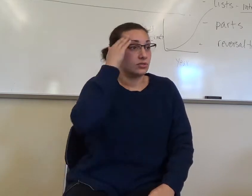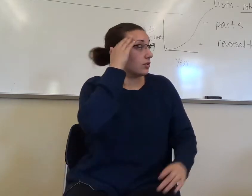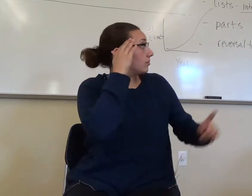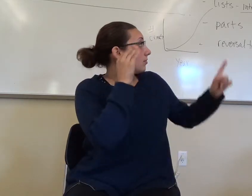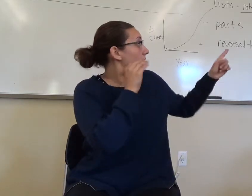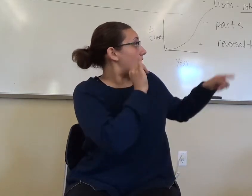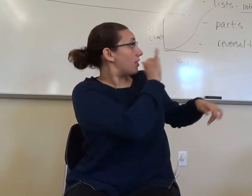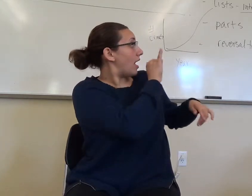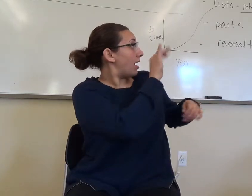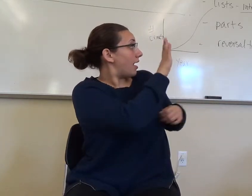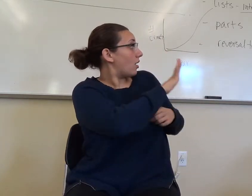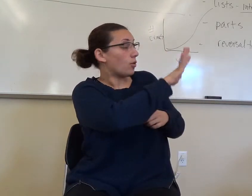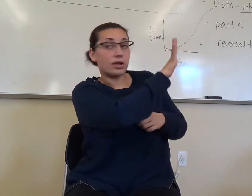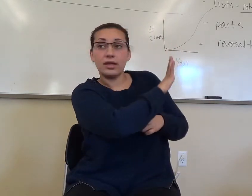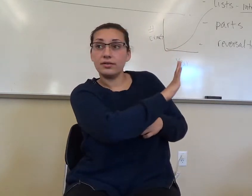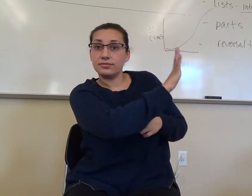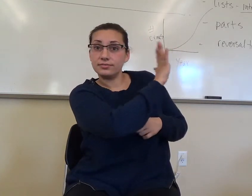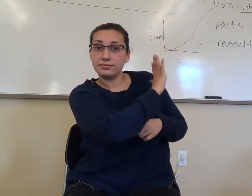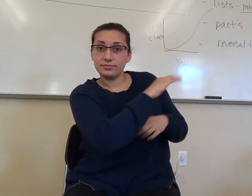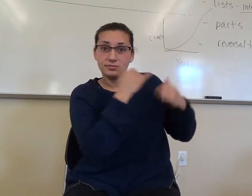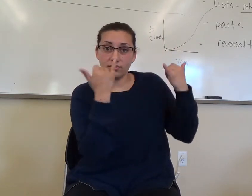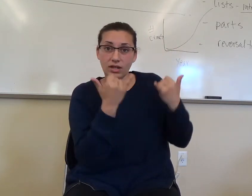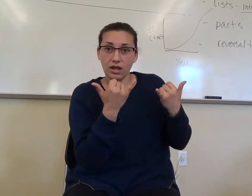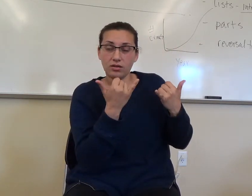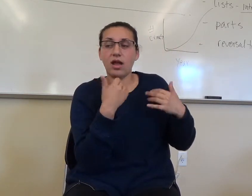area now has one